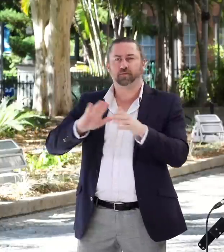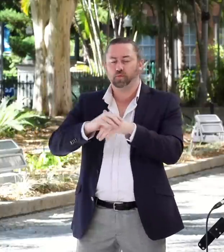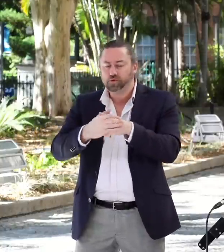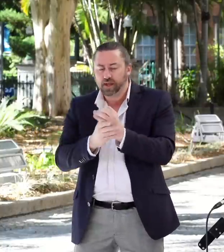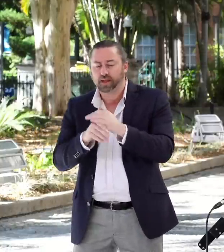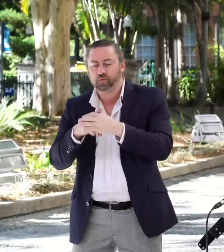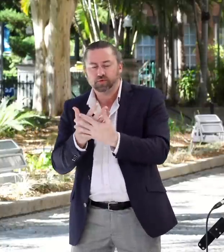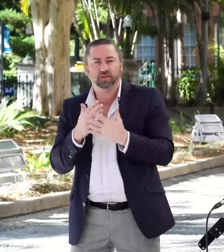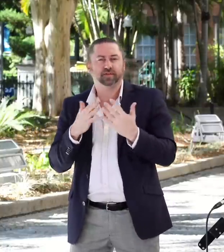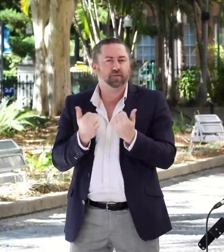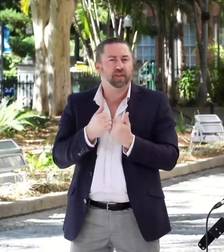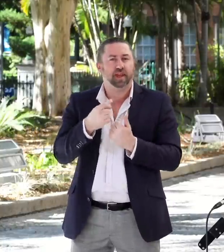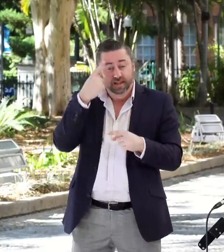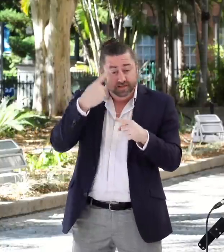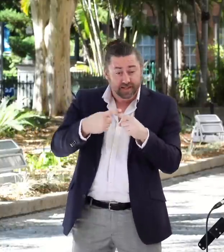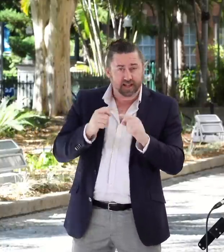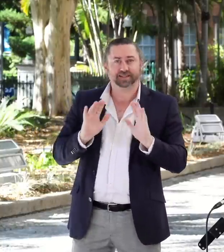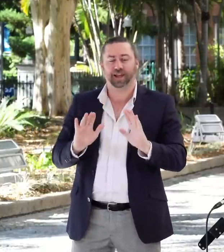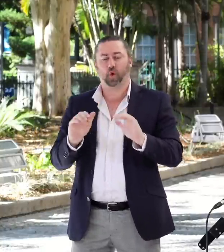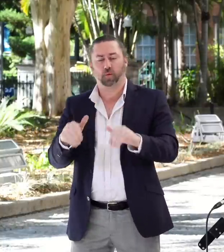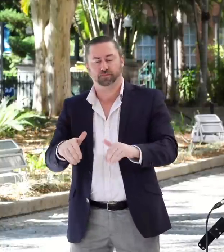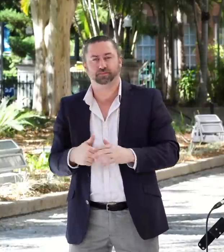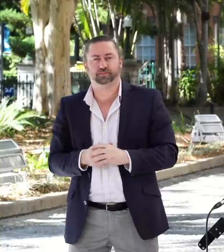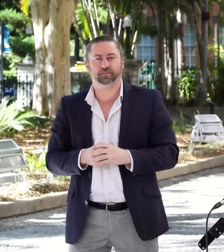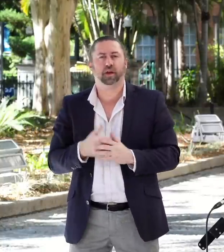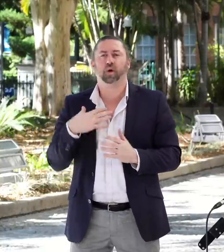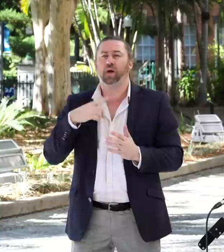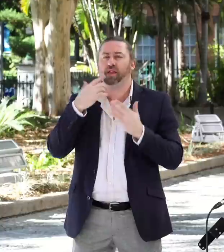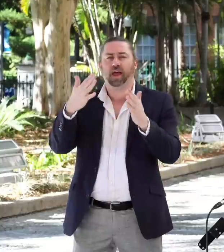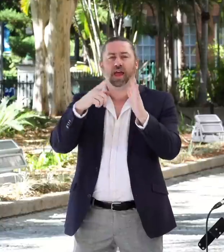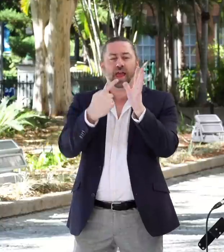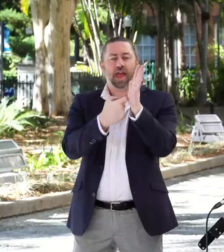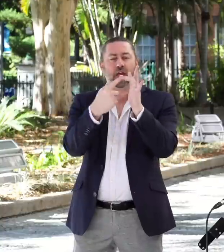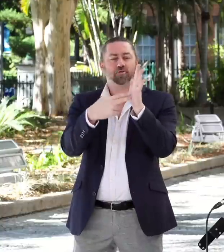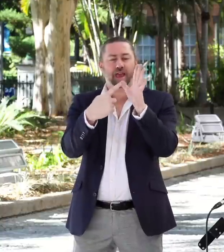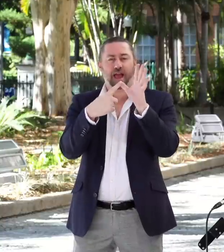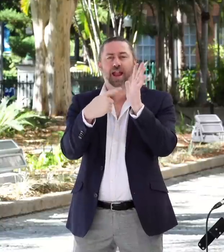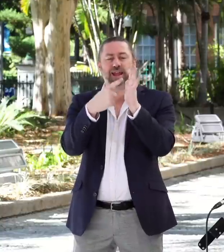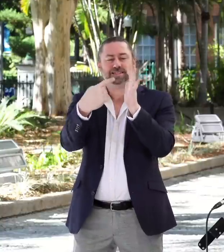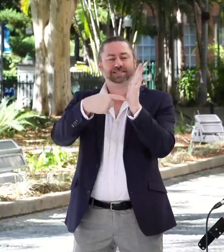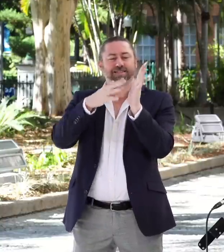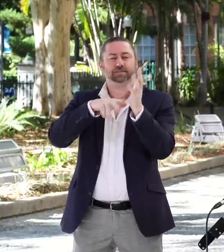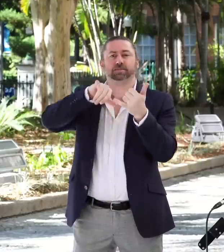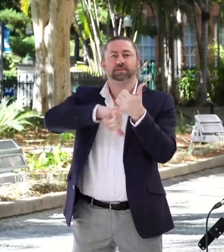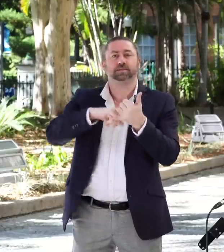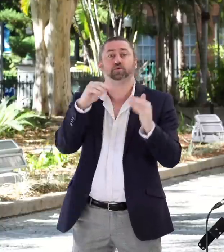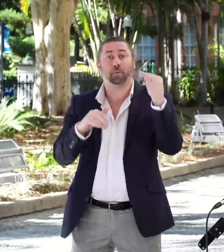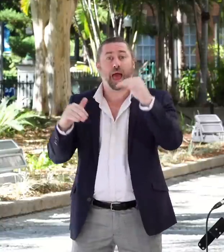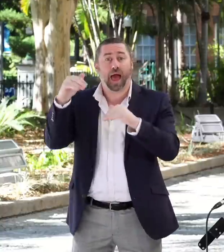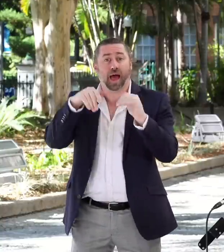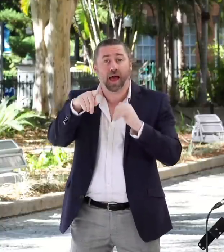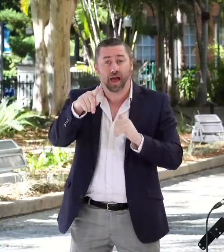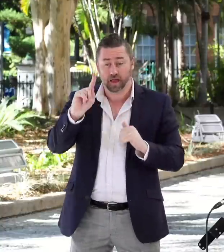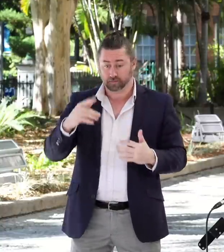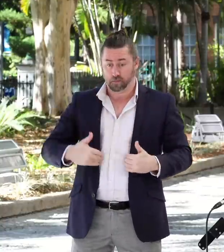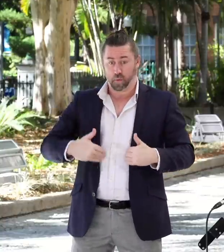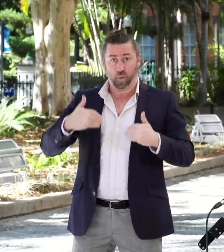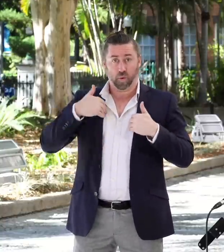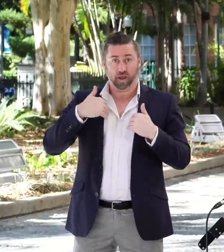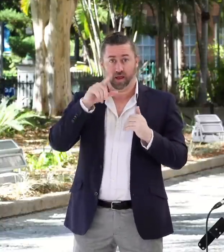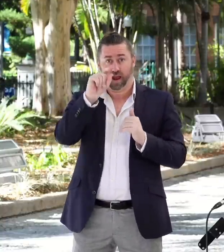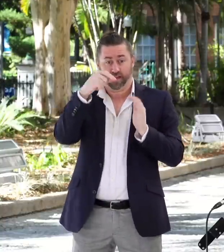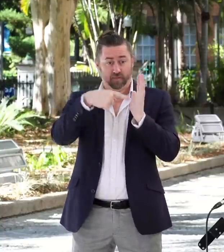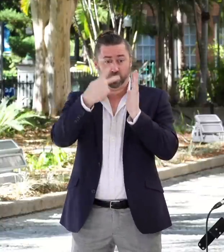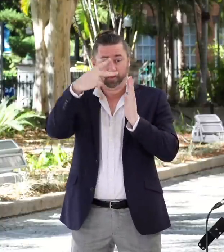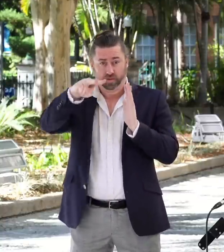getting tested. I also want to give a shout out to Ariane Titmus, who this morning at 11:20 will be competing in the 400